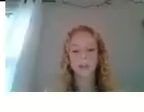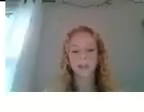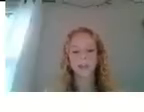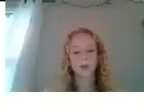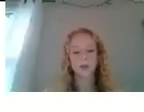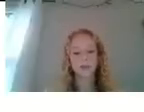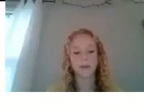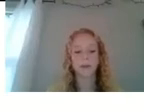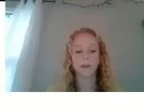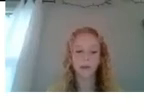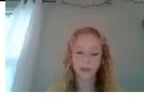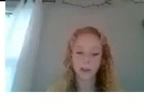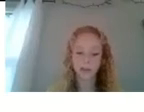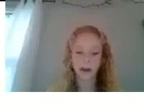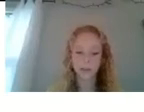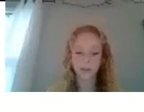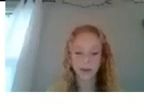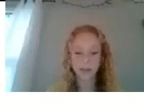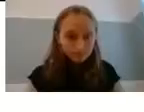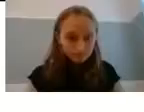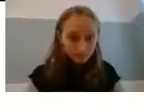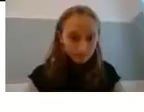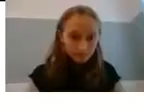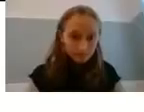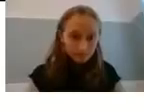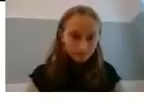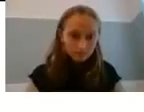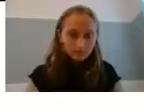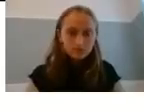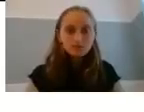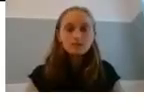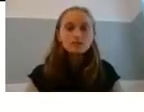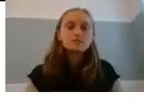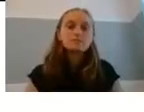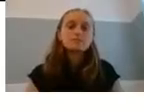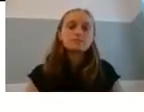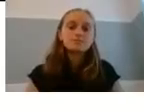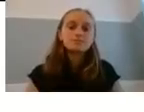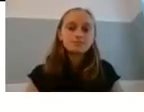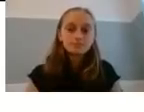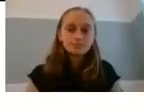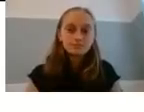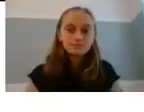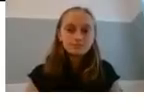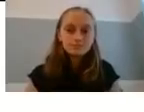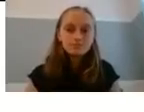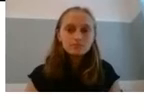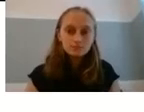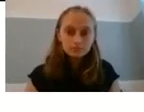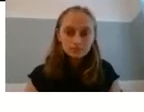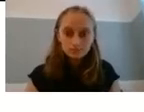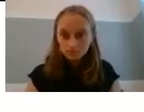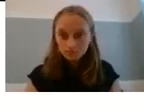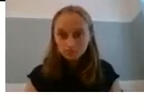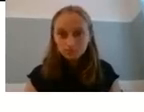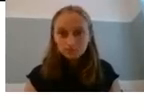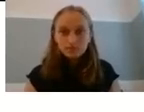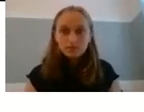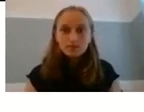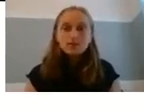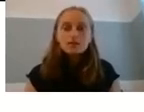use the signs corresponding with the letters of the alphabet to spell out the words that they want to sign. In American Sign Language